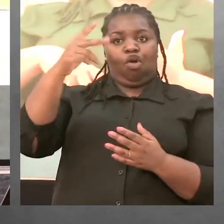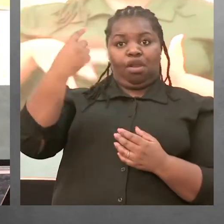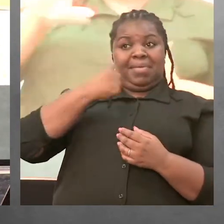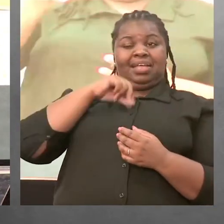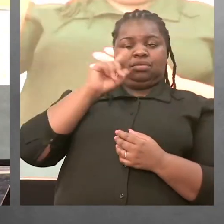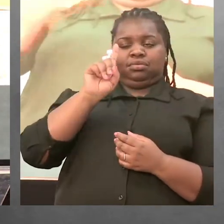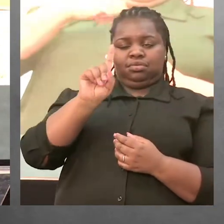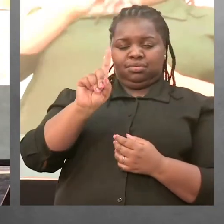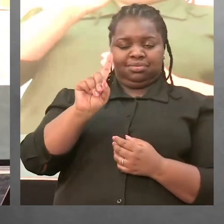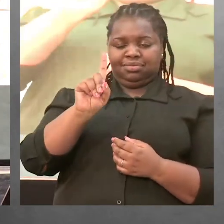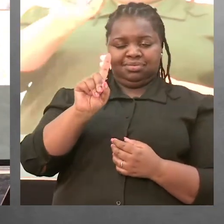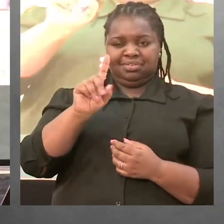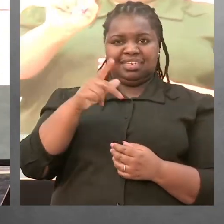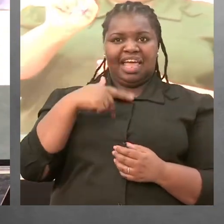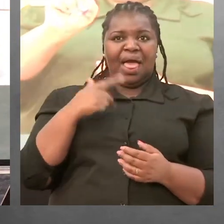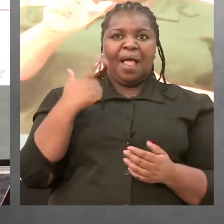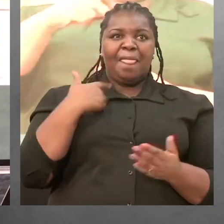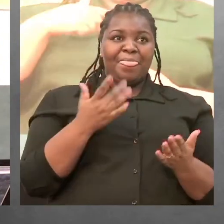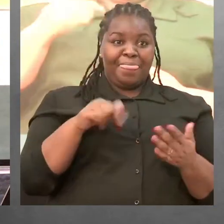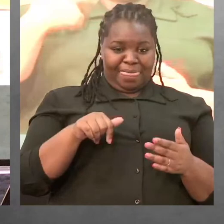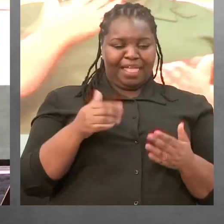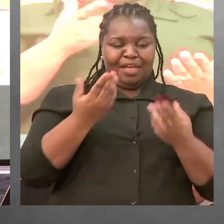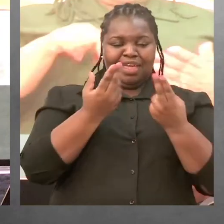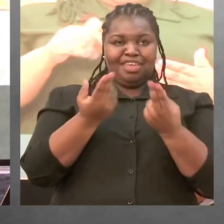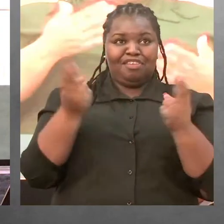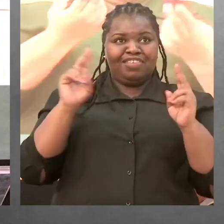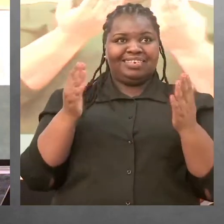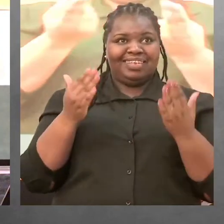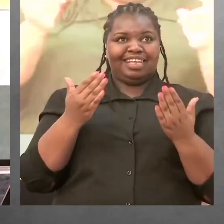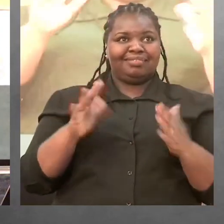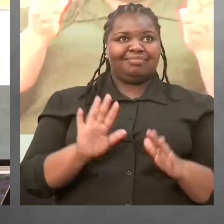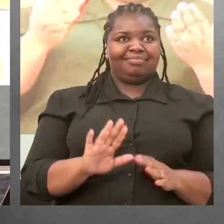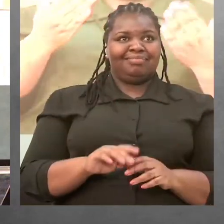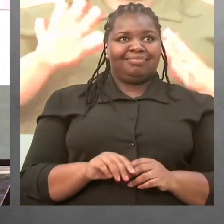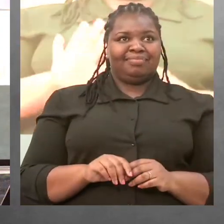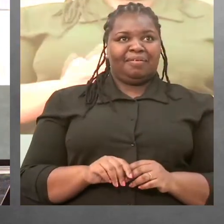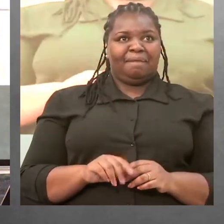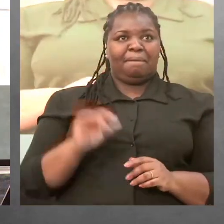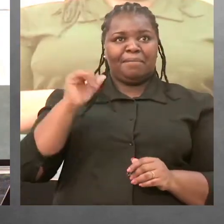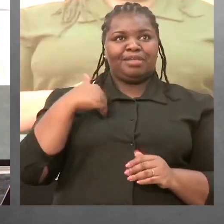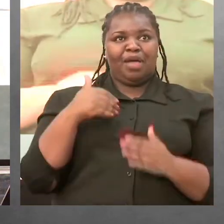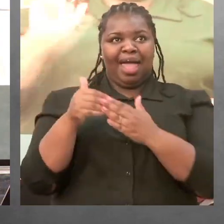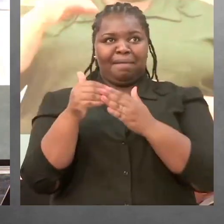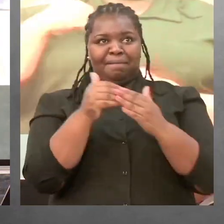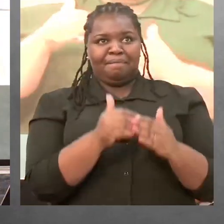and academic institution, yeah. If not, I'm very careful.